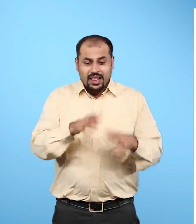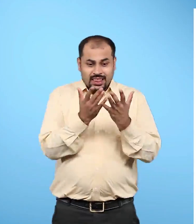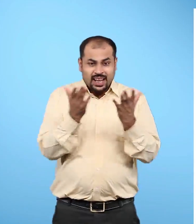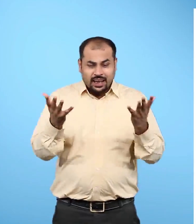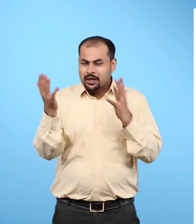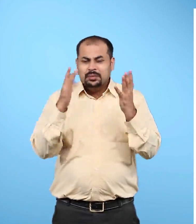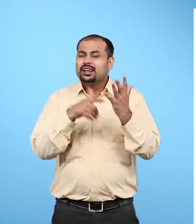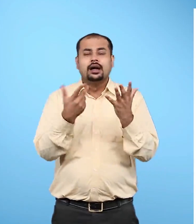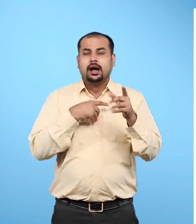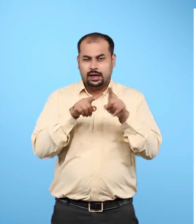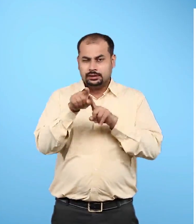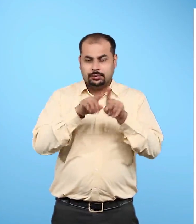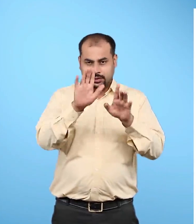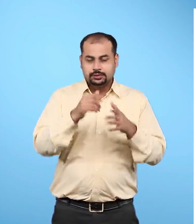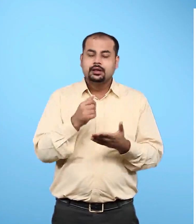Things like stamps,